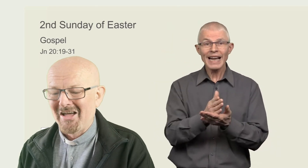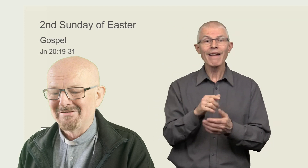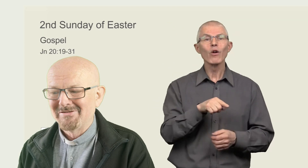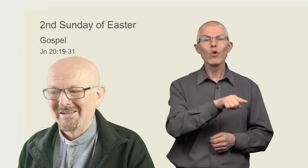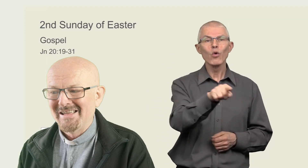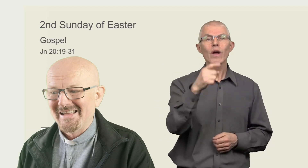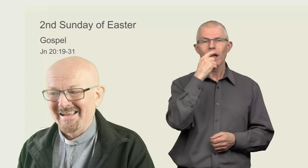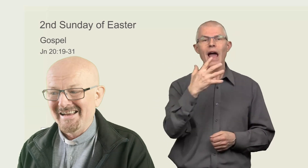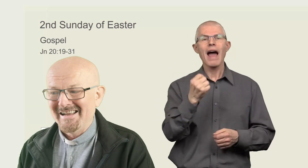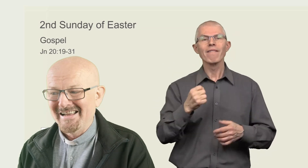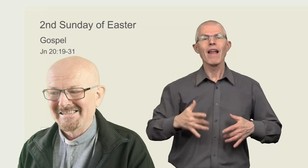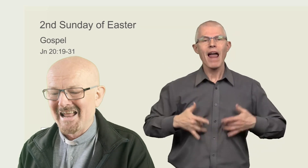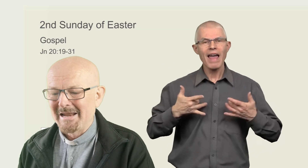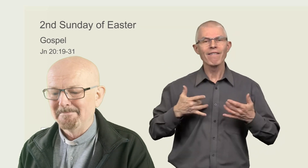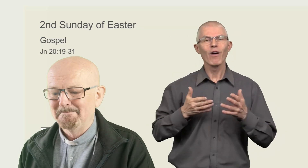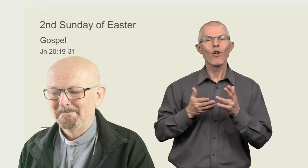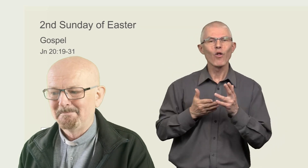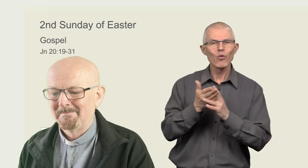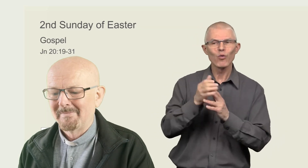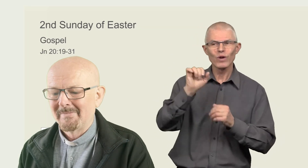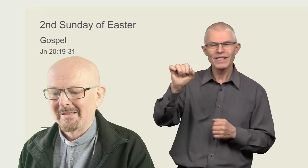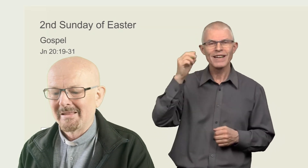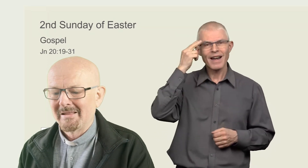have life in his name.